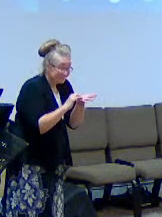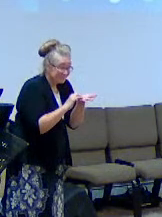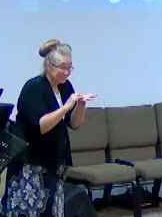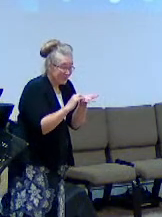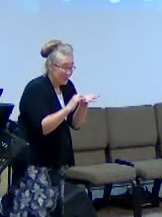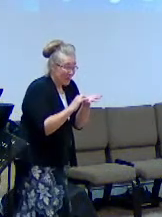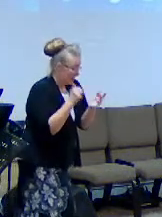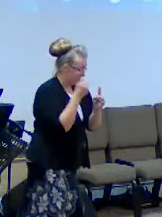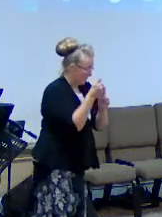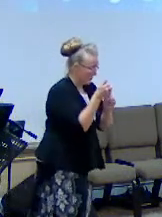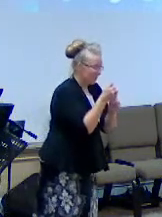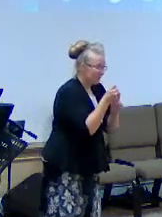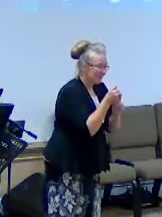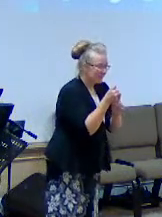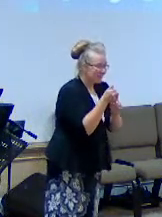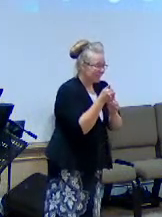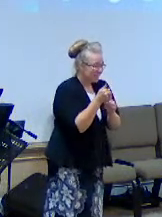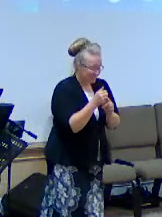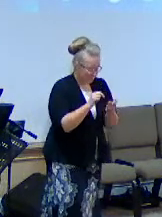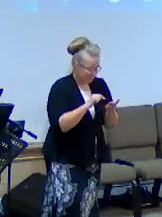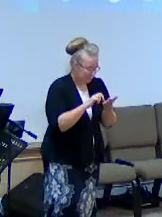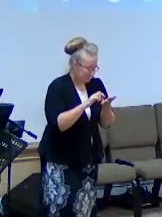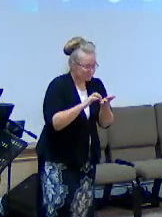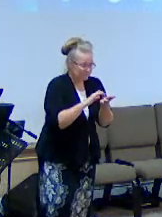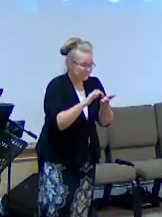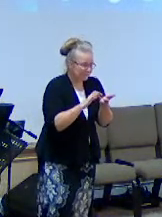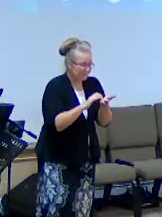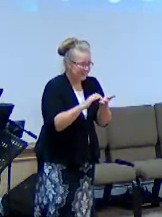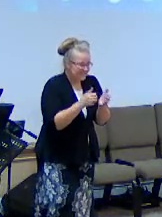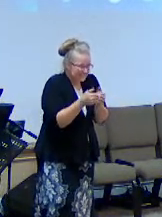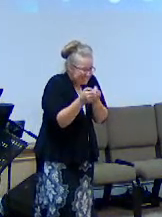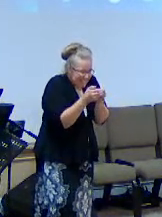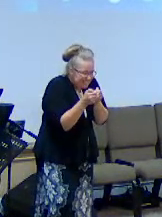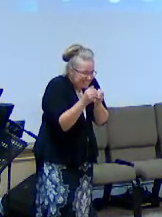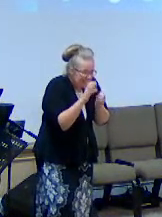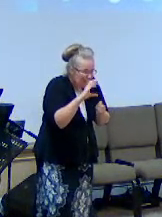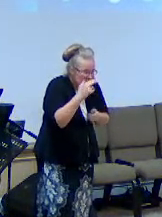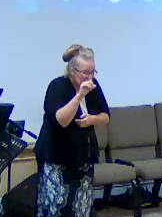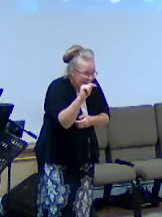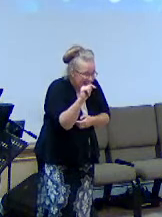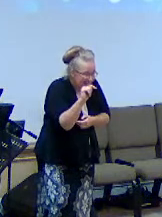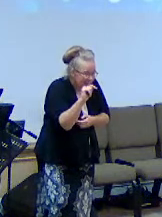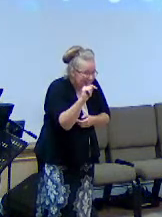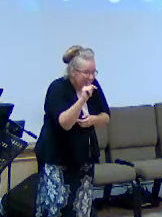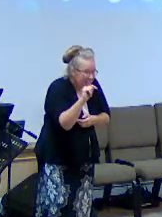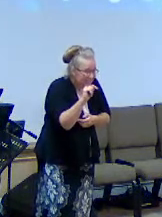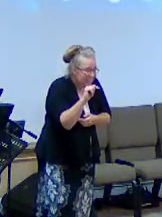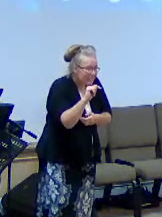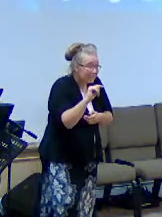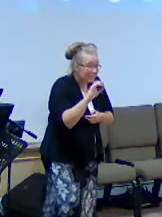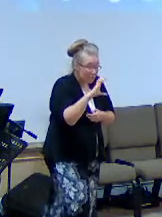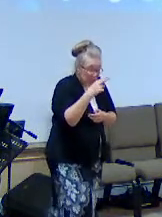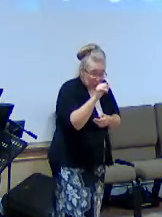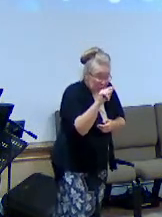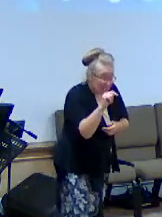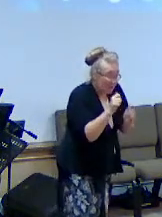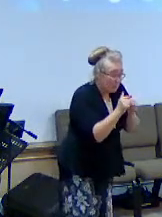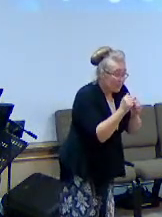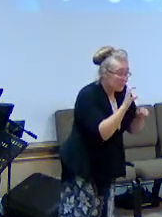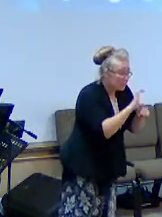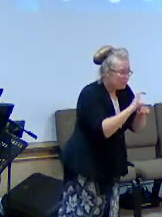And all of a sudden, if you get them behind their phone and their text message and their chats, even chats with the church,